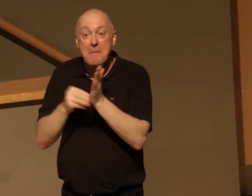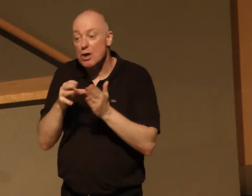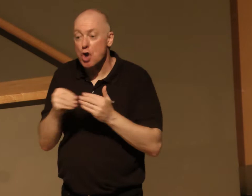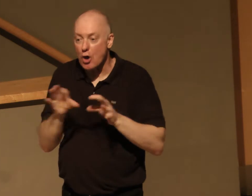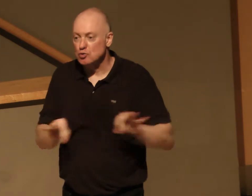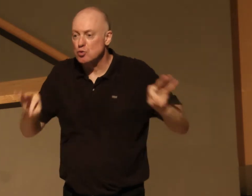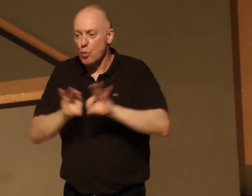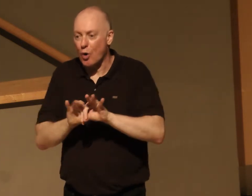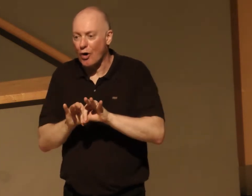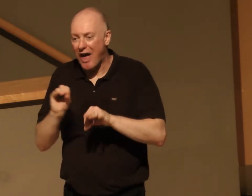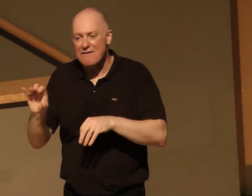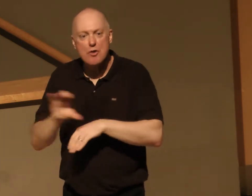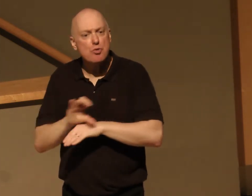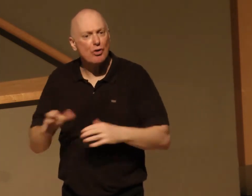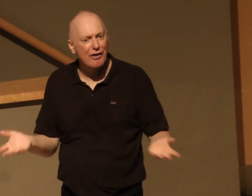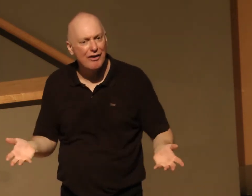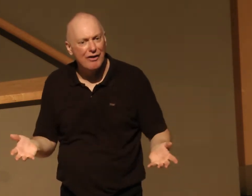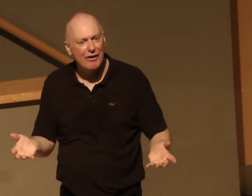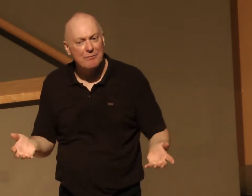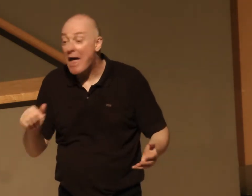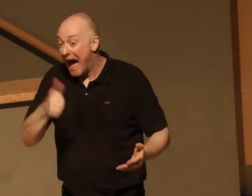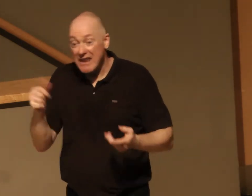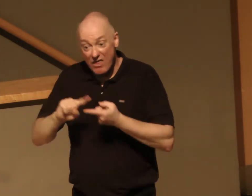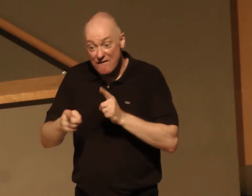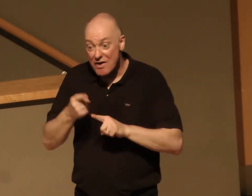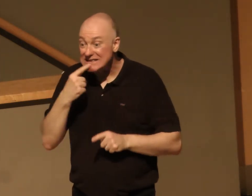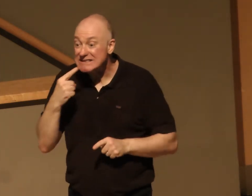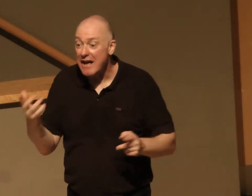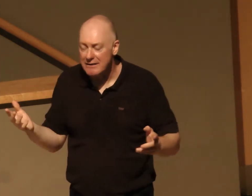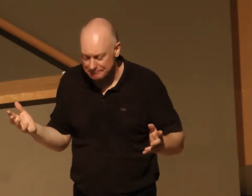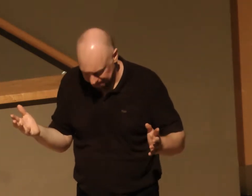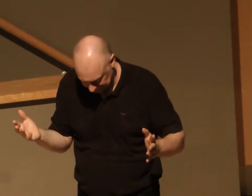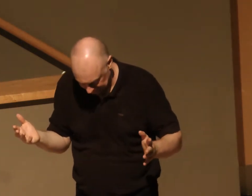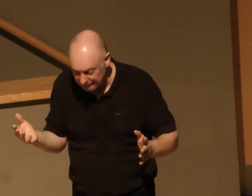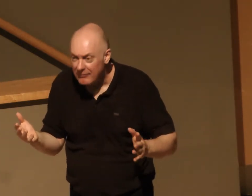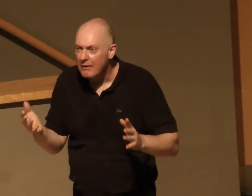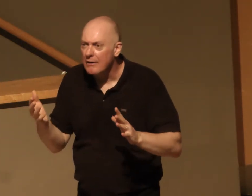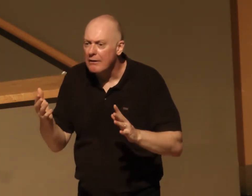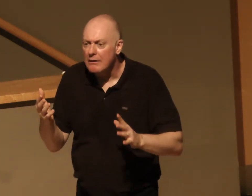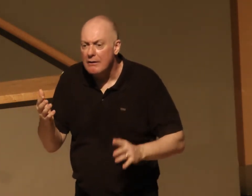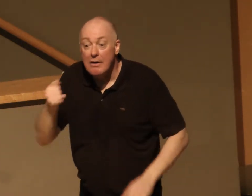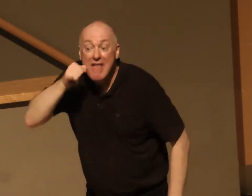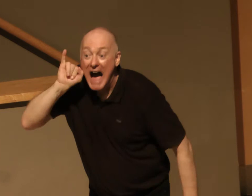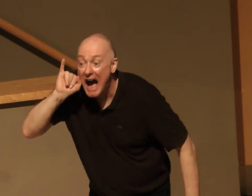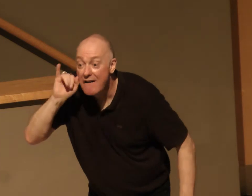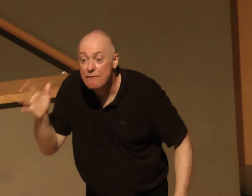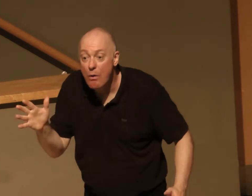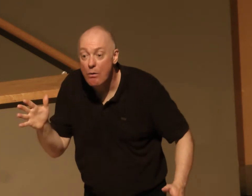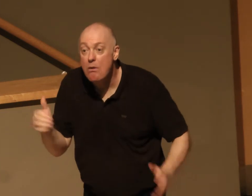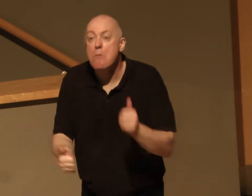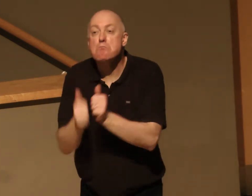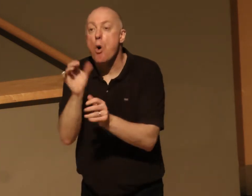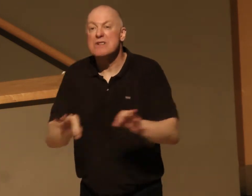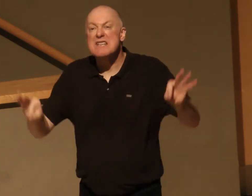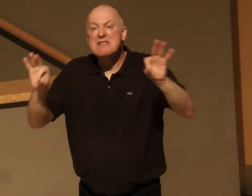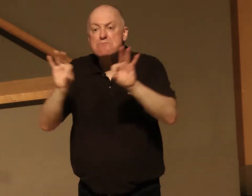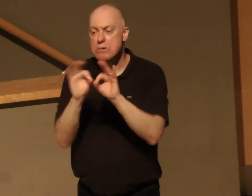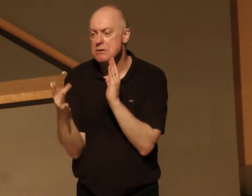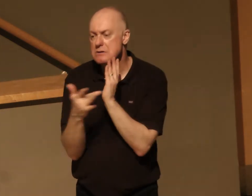of computers. Another colleague of his said this, The iPhone is the single most important device of the modern era.